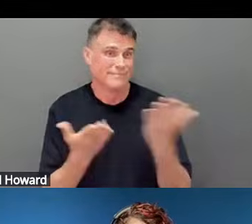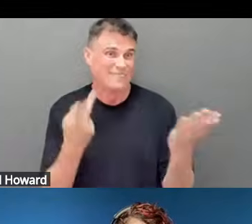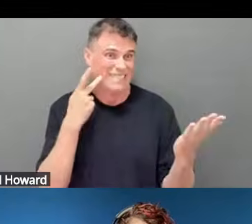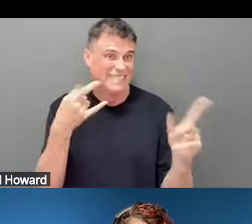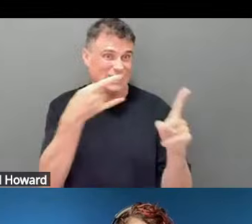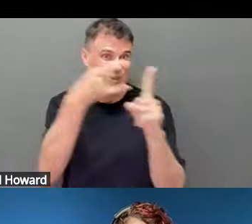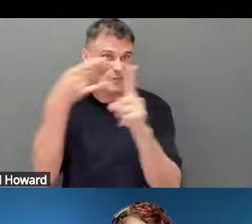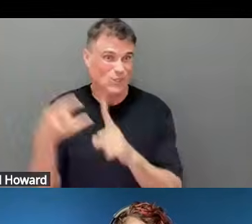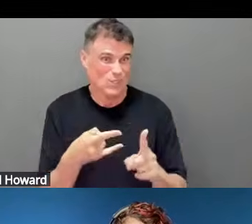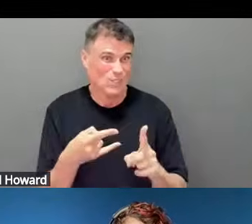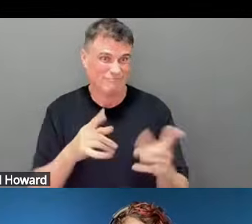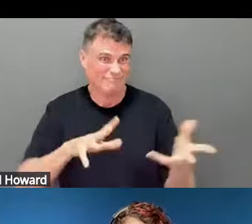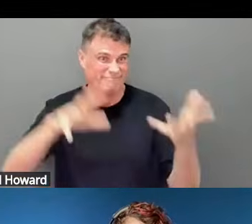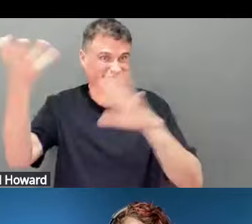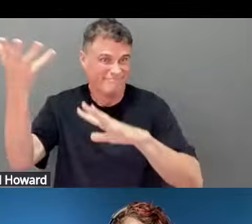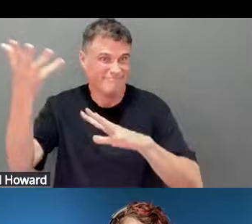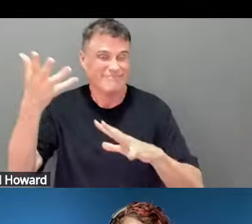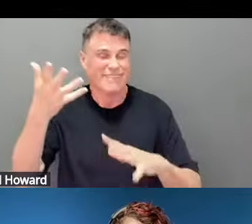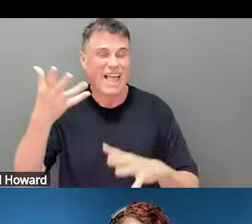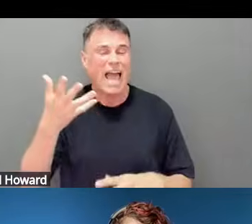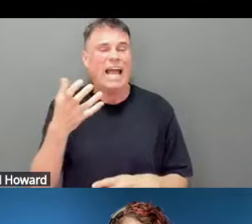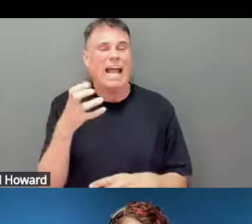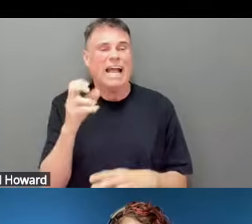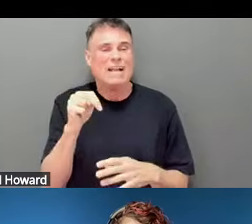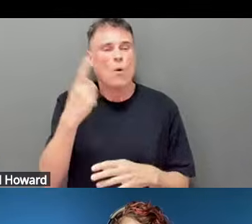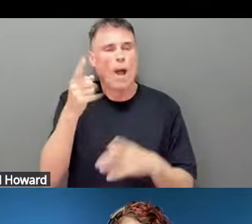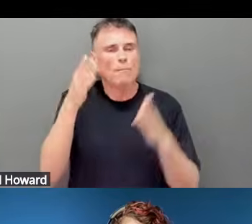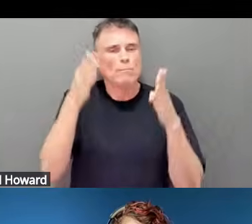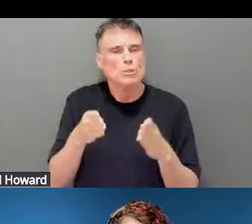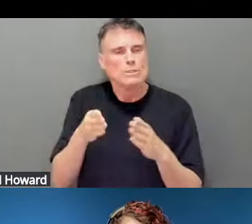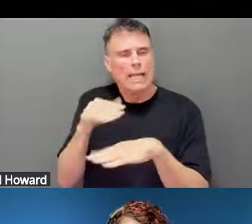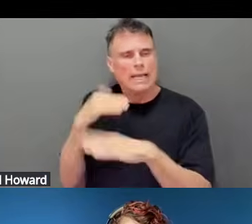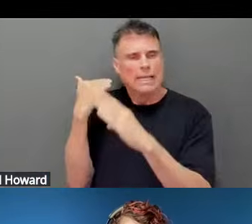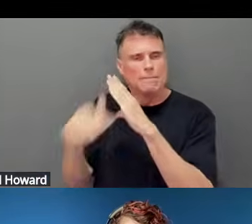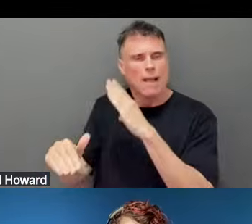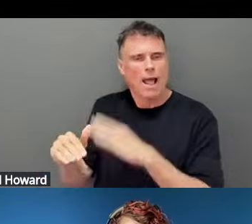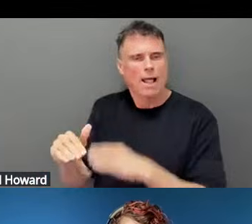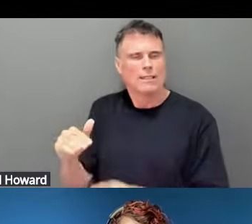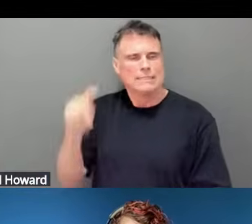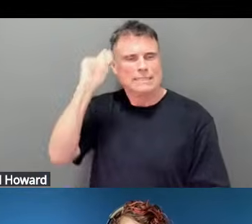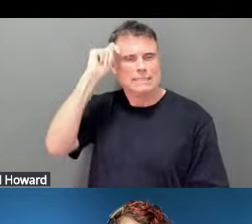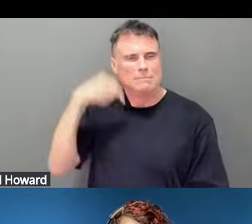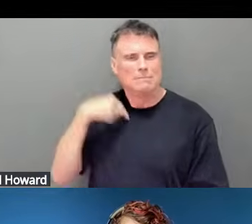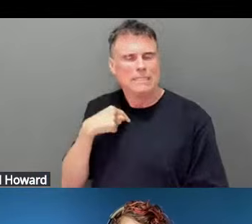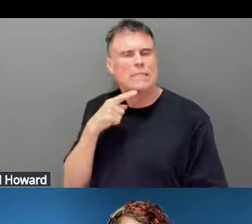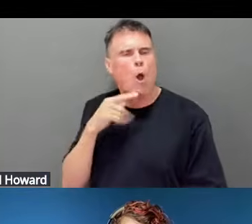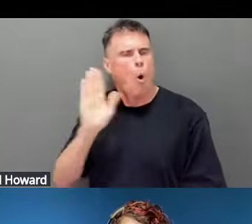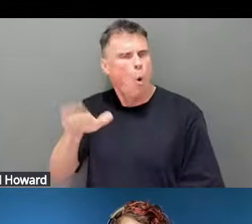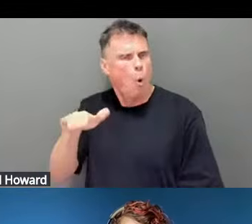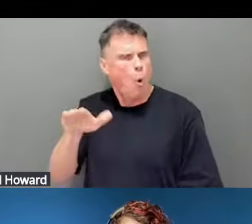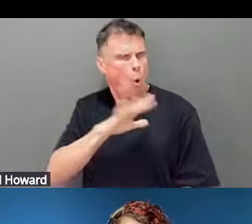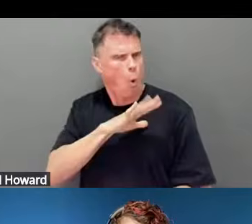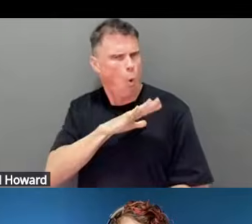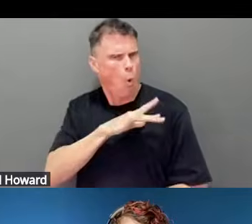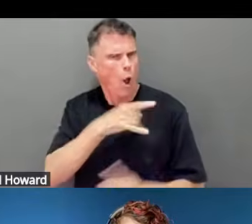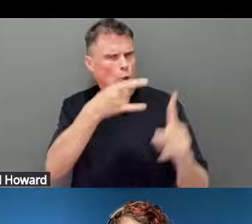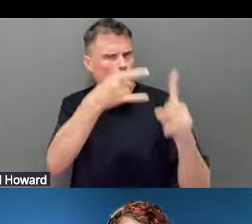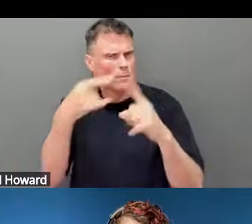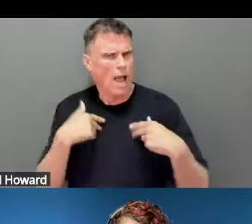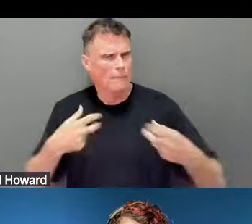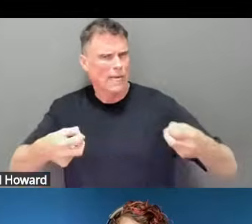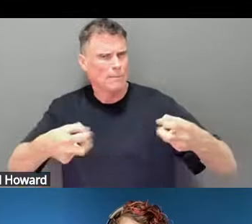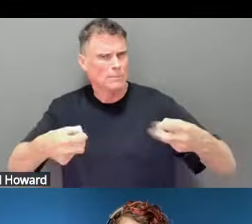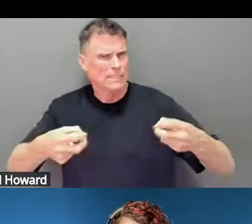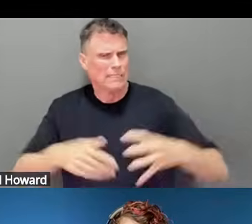All right. Well, we've certainly seen our technology not work well this evening, and I think when this